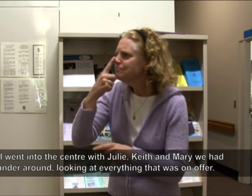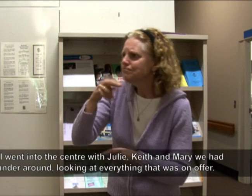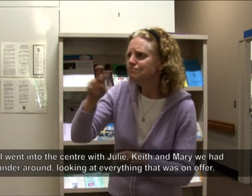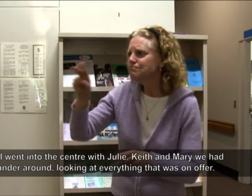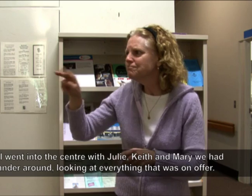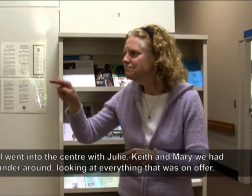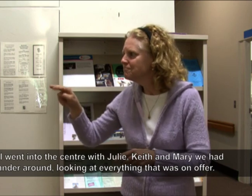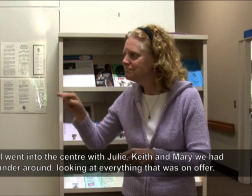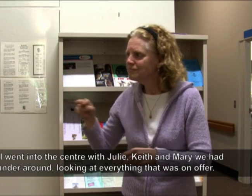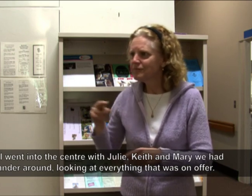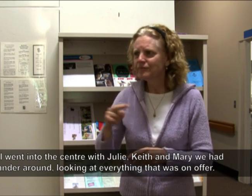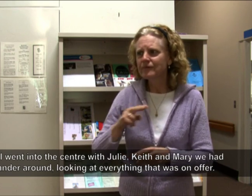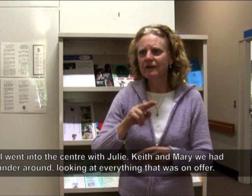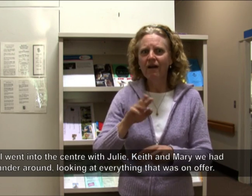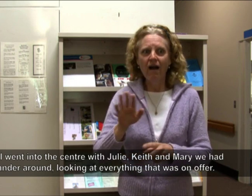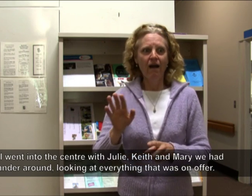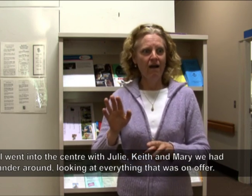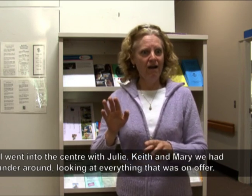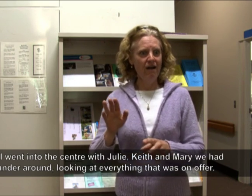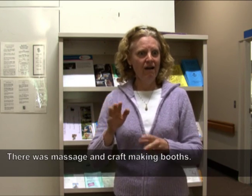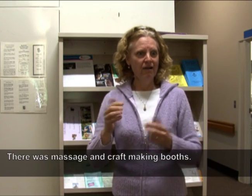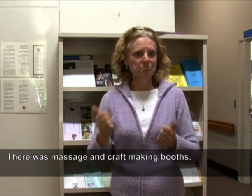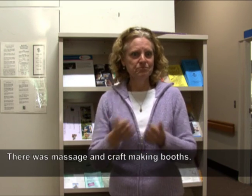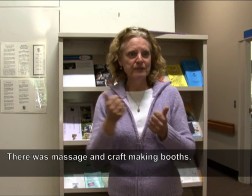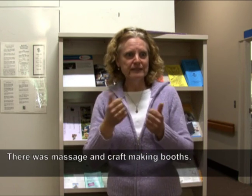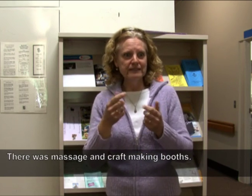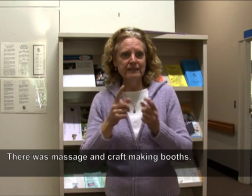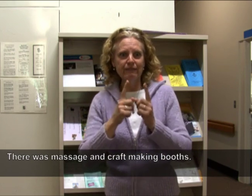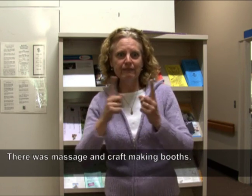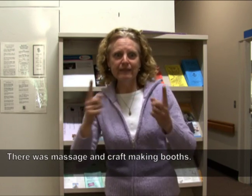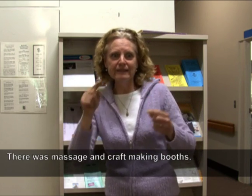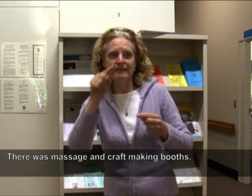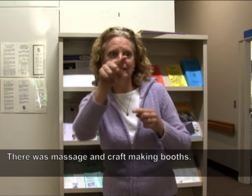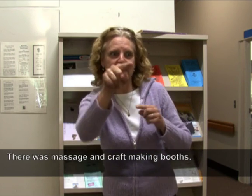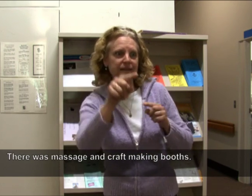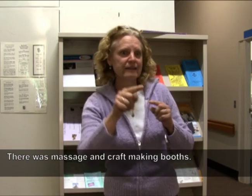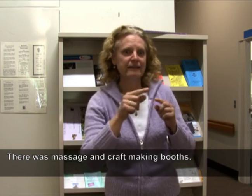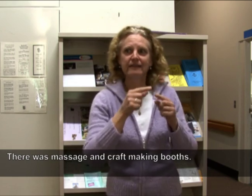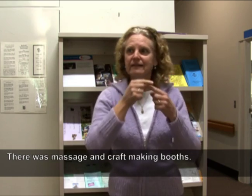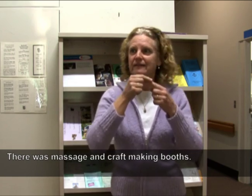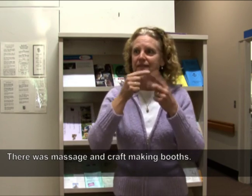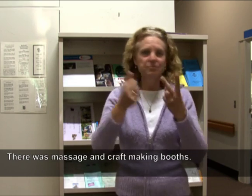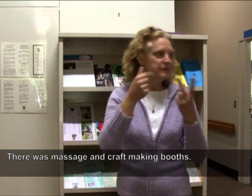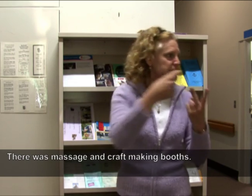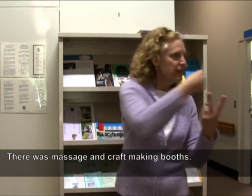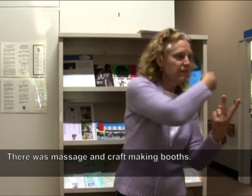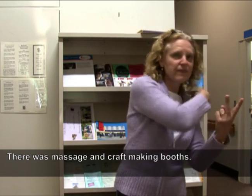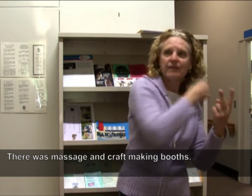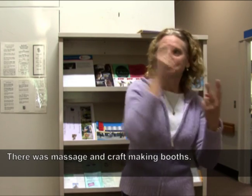around, looking at everything that was on offer. There are a lot of different activities and